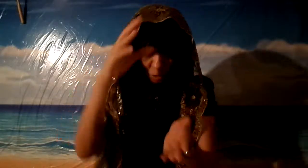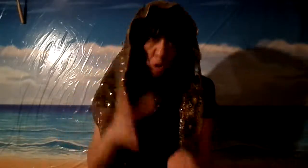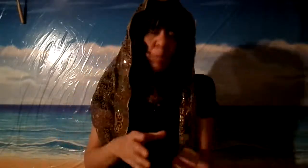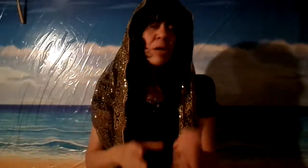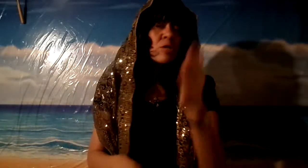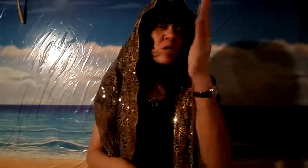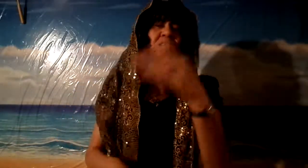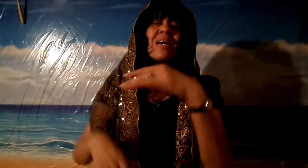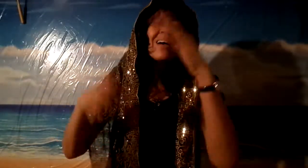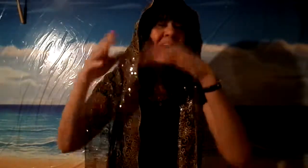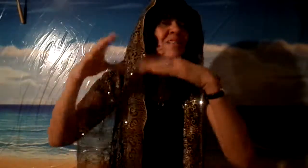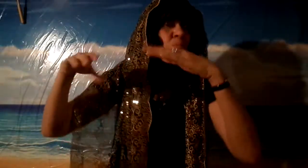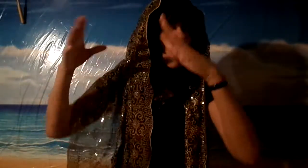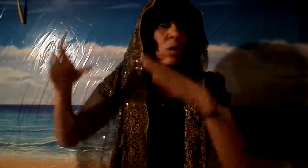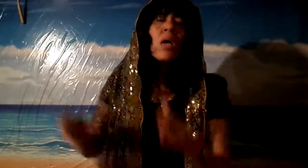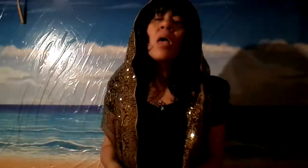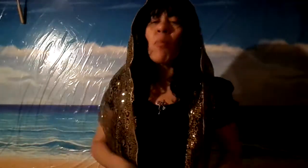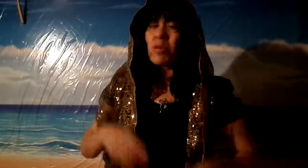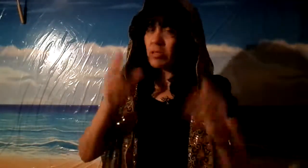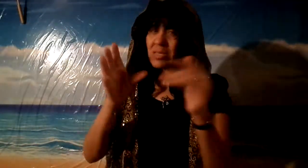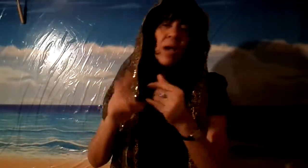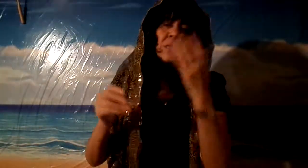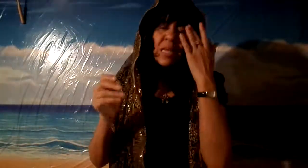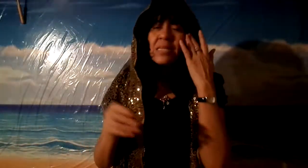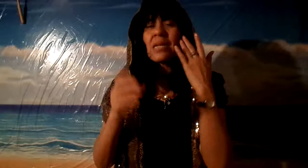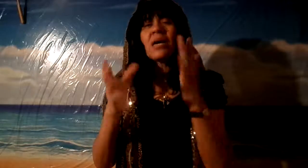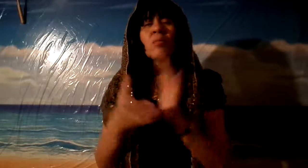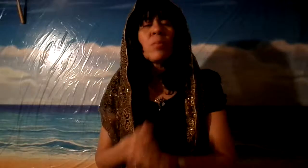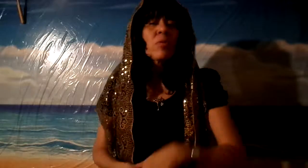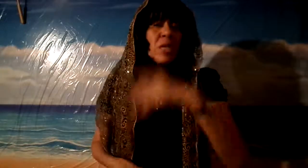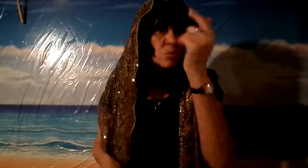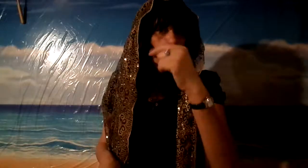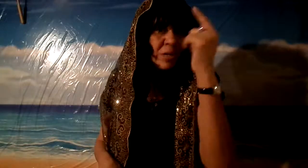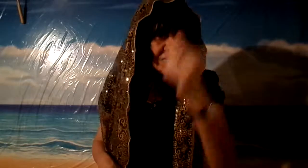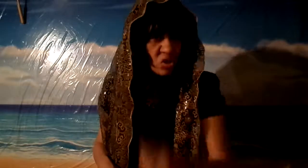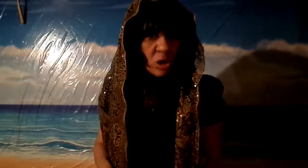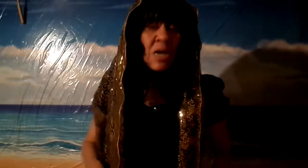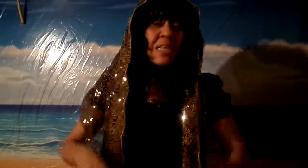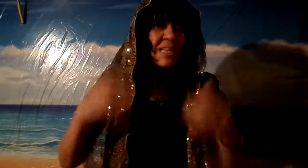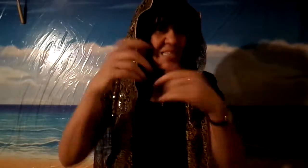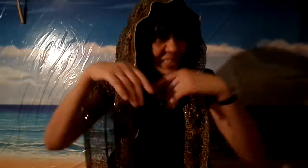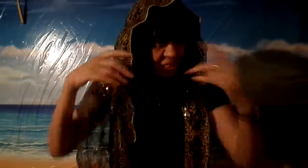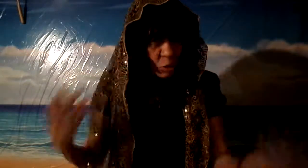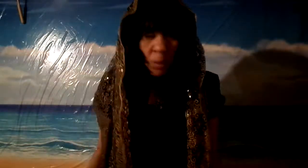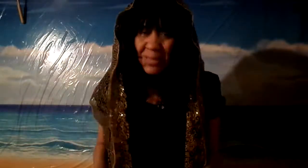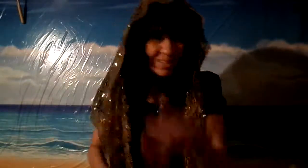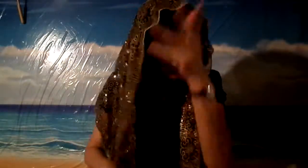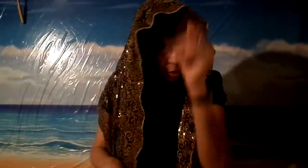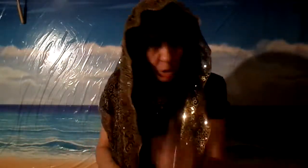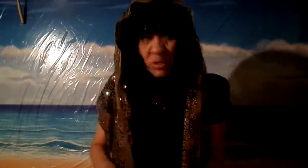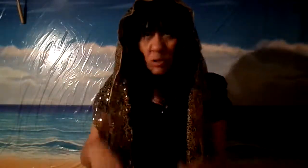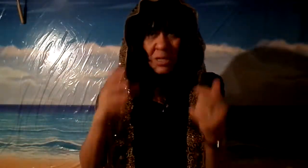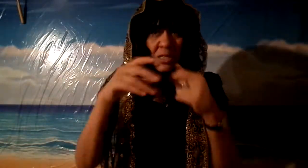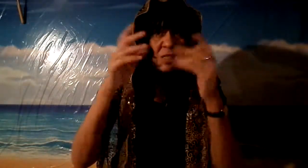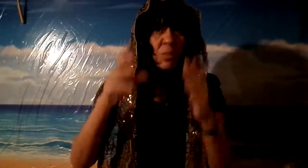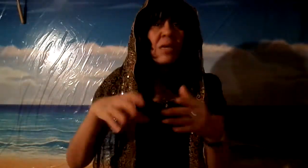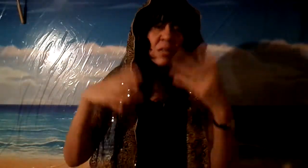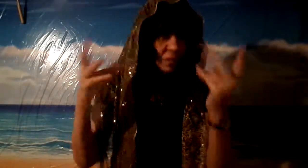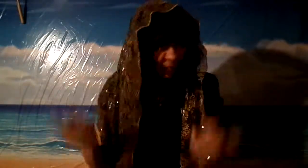tongue. Because sometimes God is spoken. But sometimes there is a lot of people, they spoken in church. They say, tongue, that's not tongue. Sometimes they speak it in the flesh.